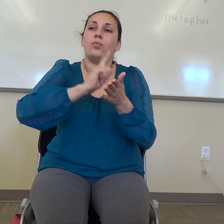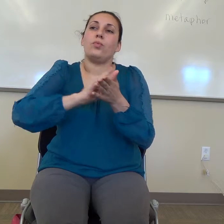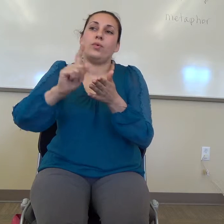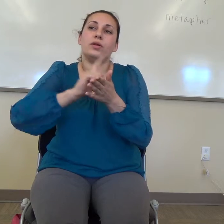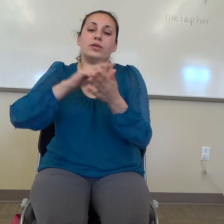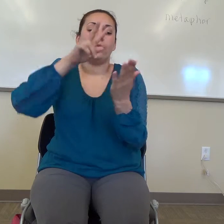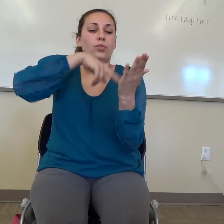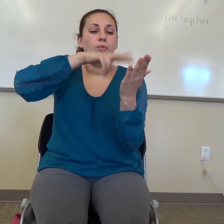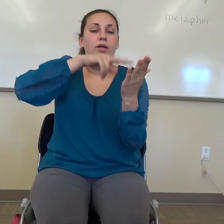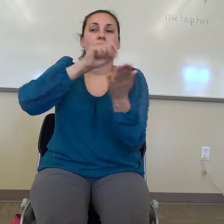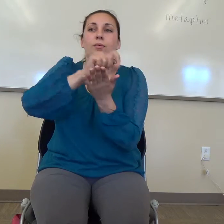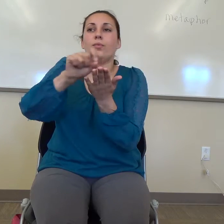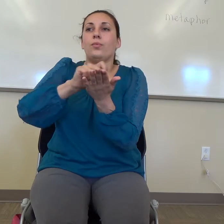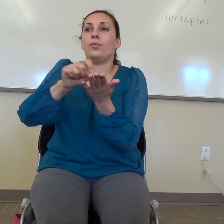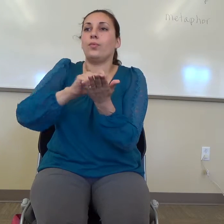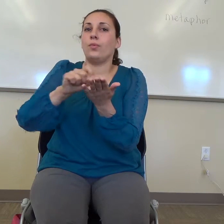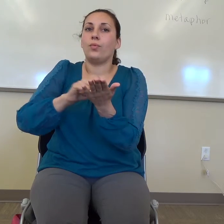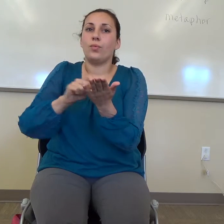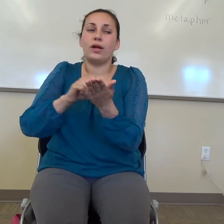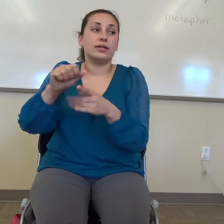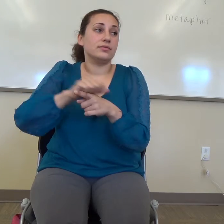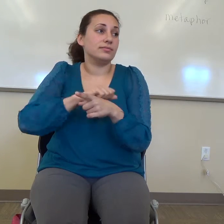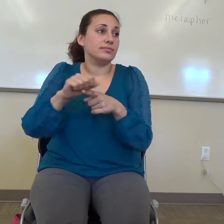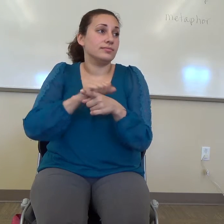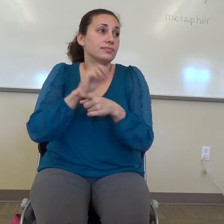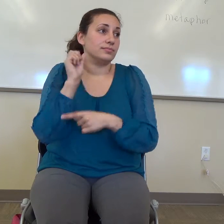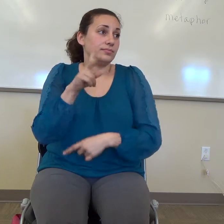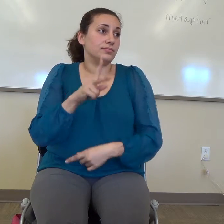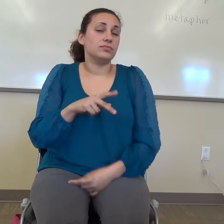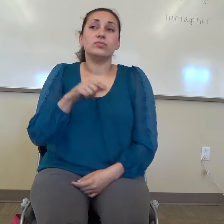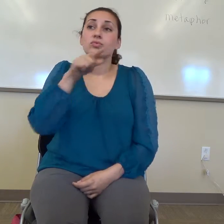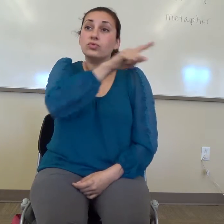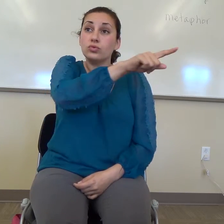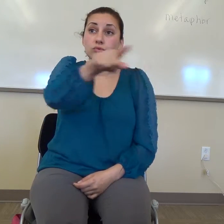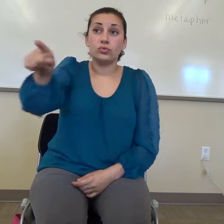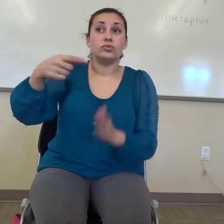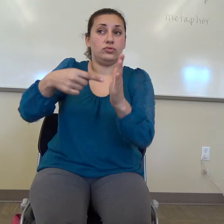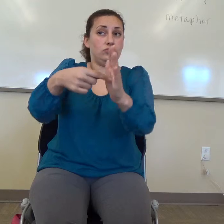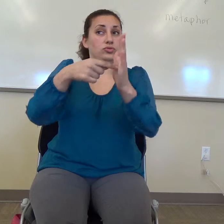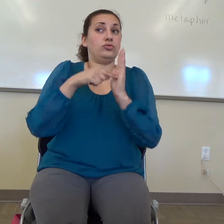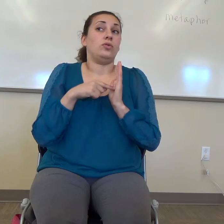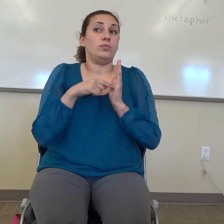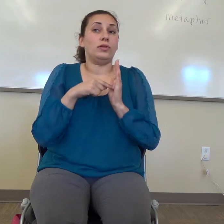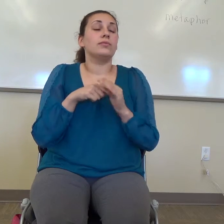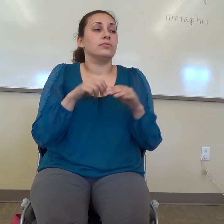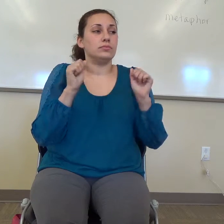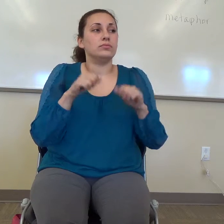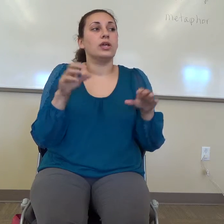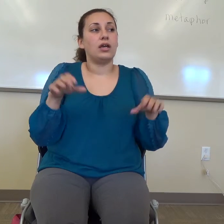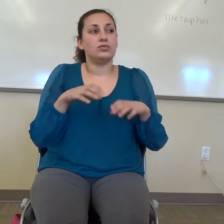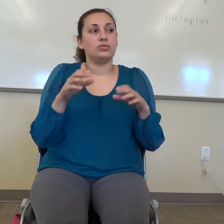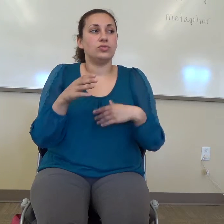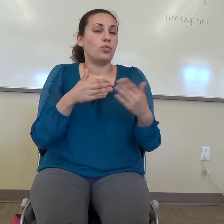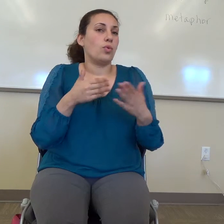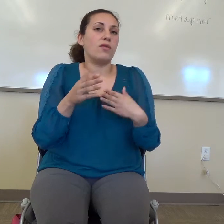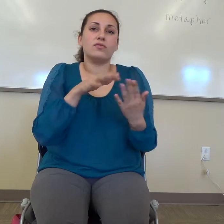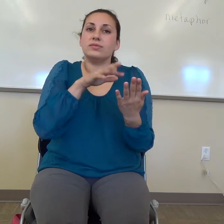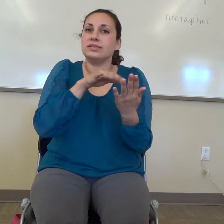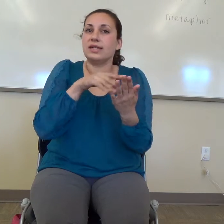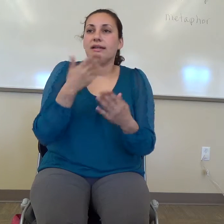exercise. This is where you guys are going to show me that you can do the stuff we've been studying in the homework. Okay,